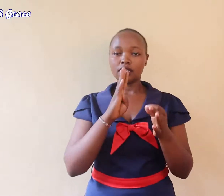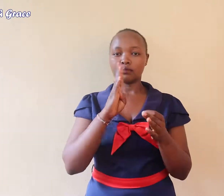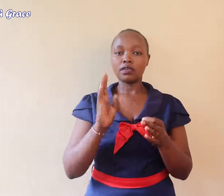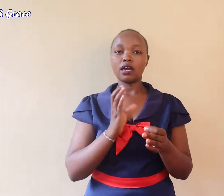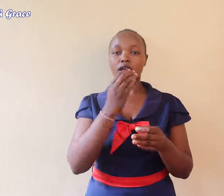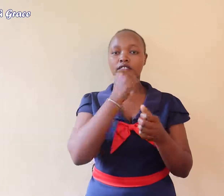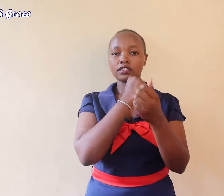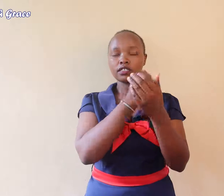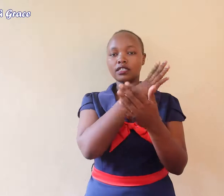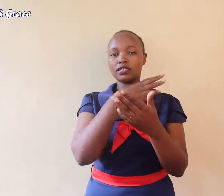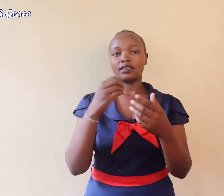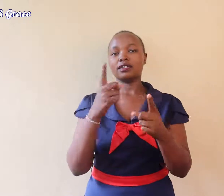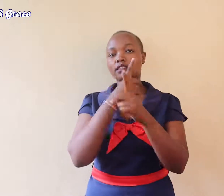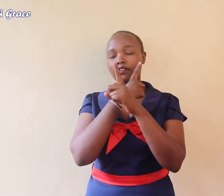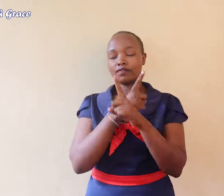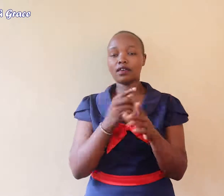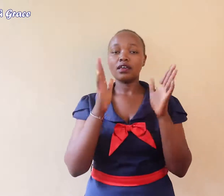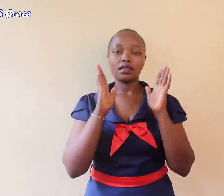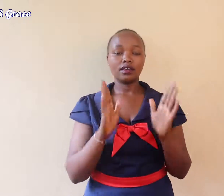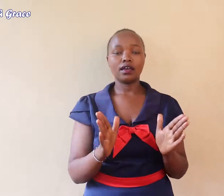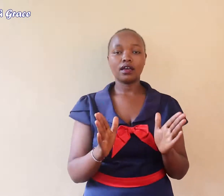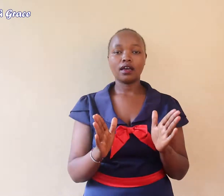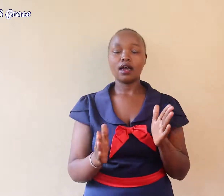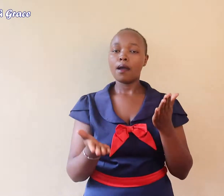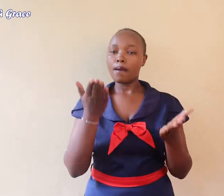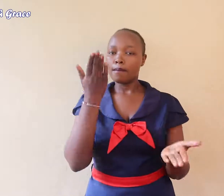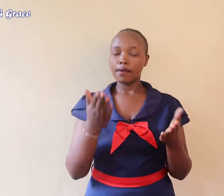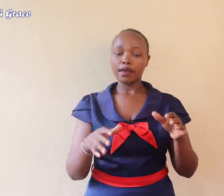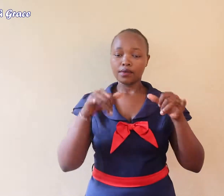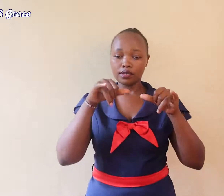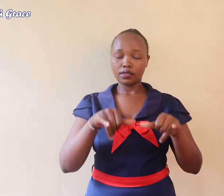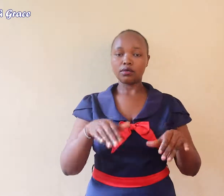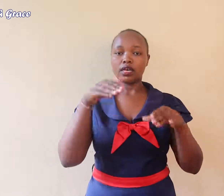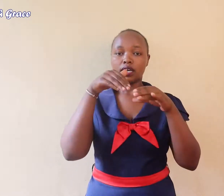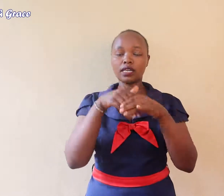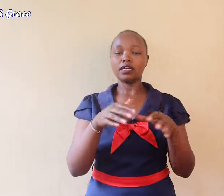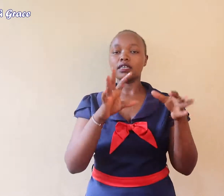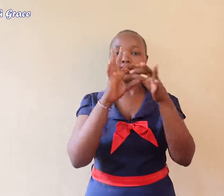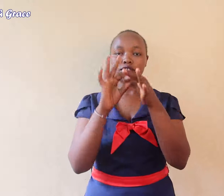worshiping the Kenya national It็ is